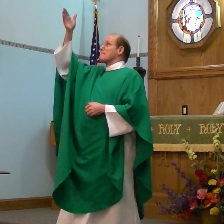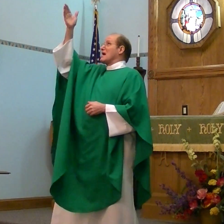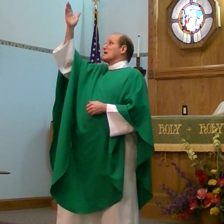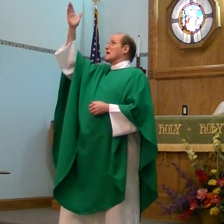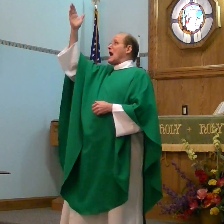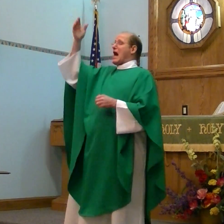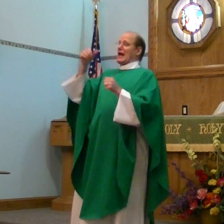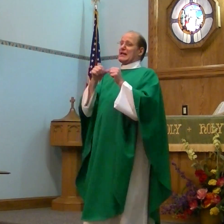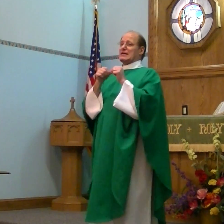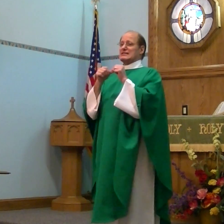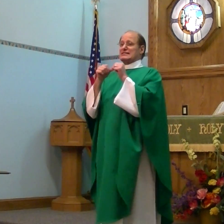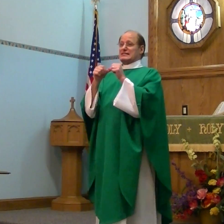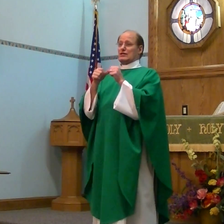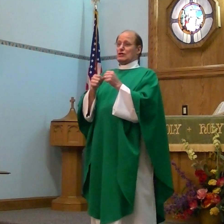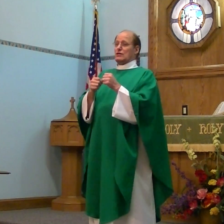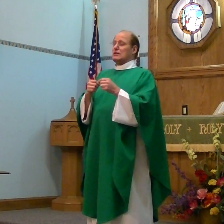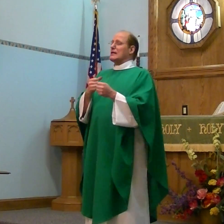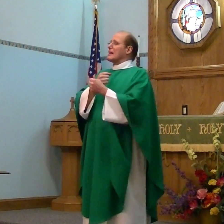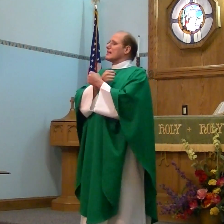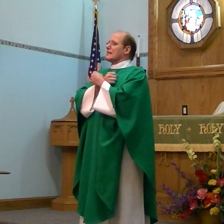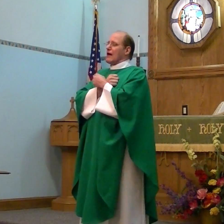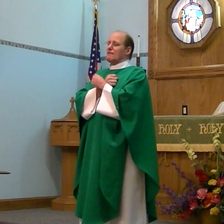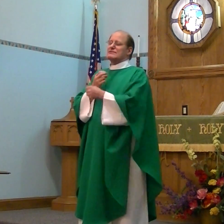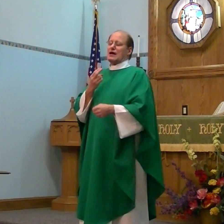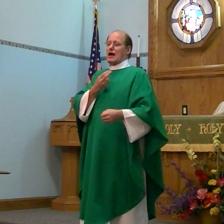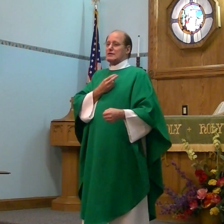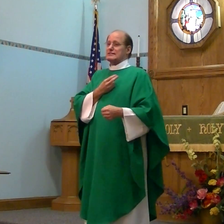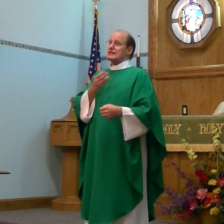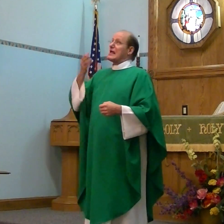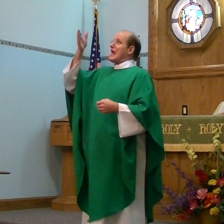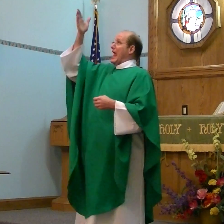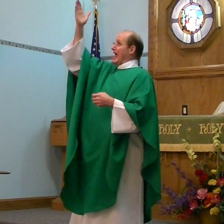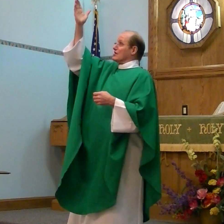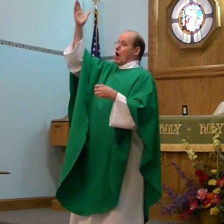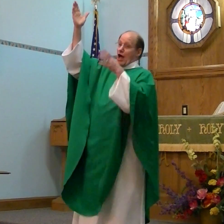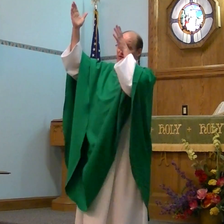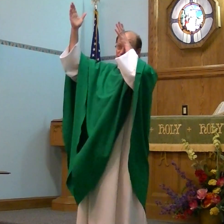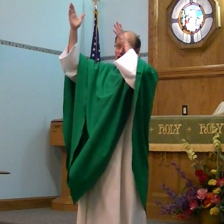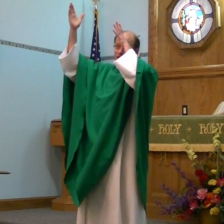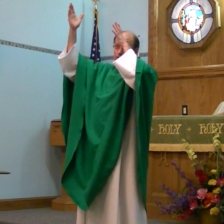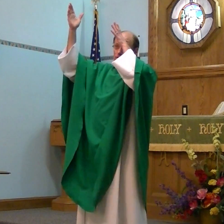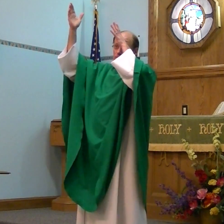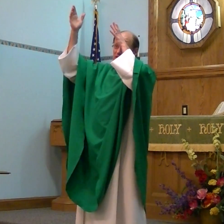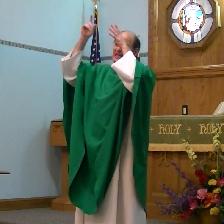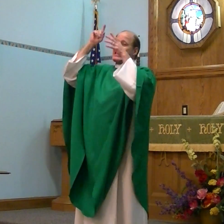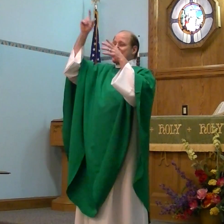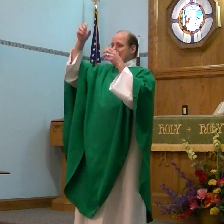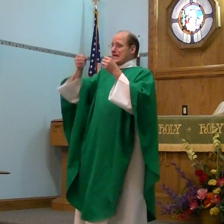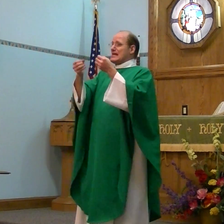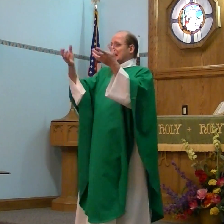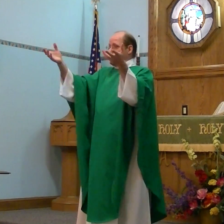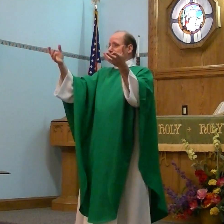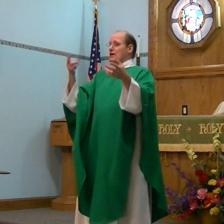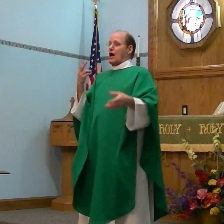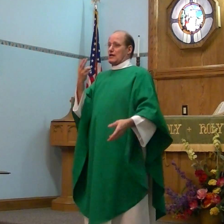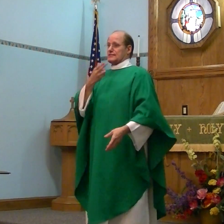God still loves us. And God, the father, he gives us